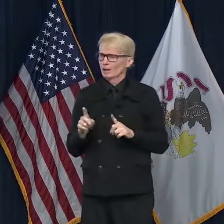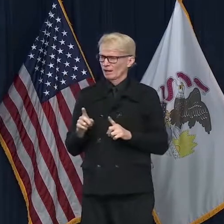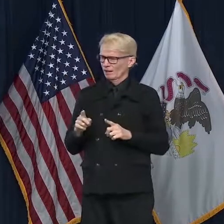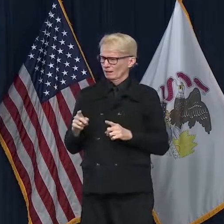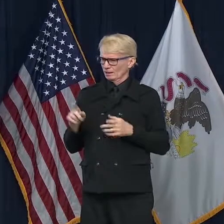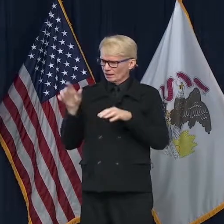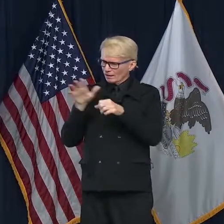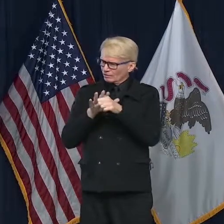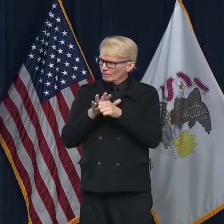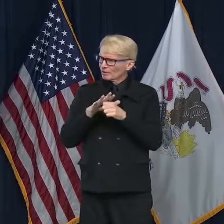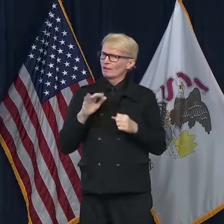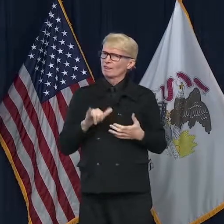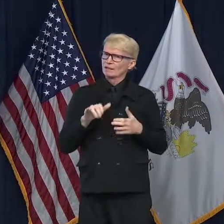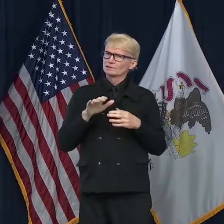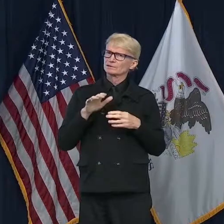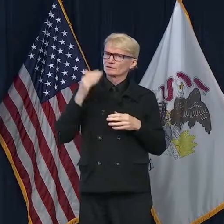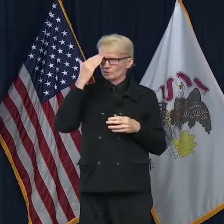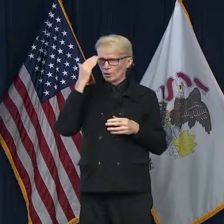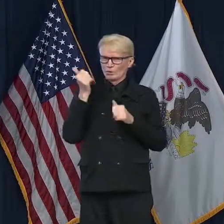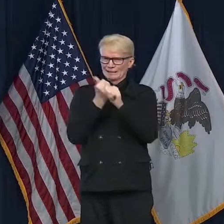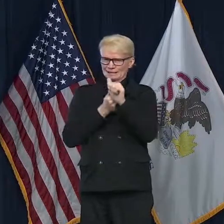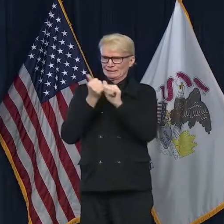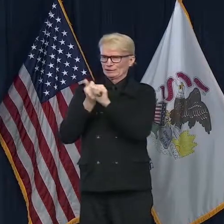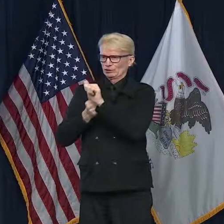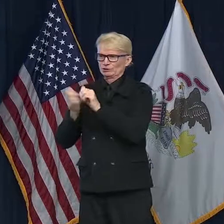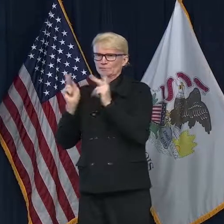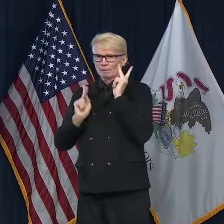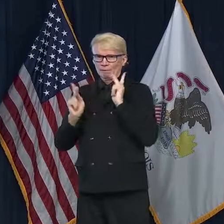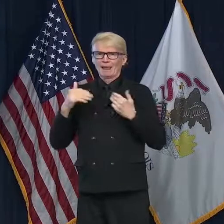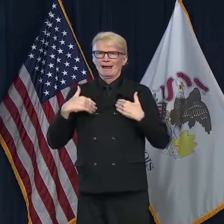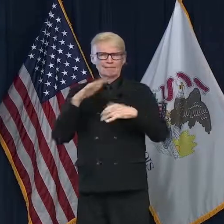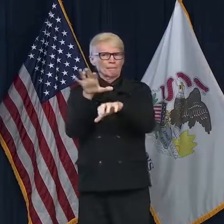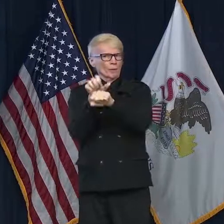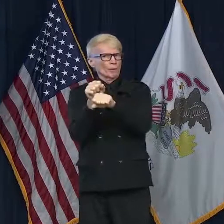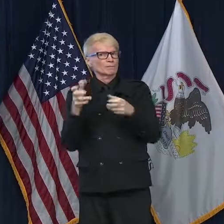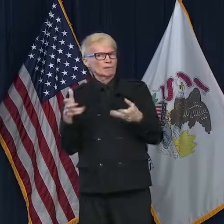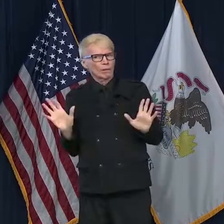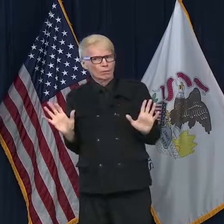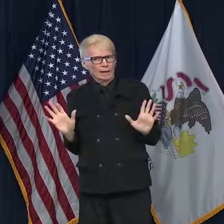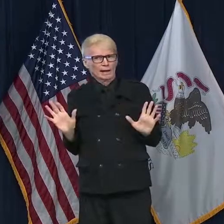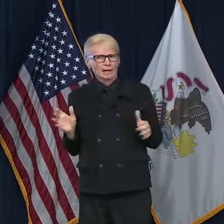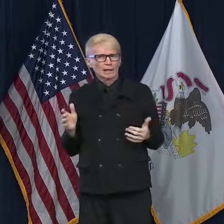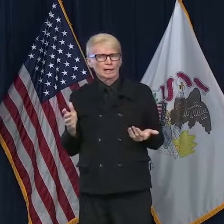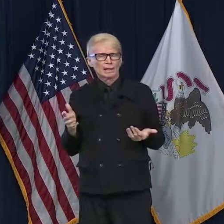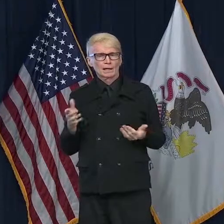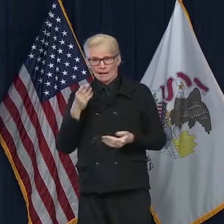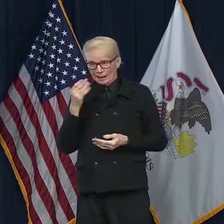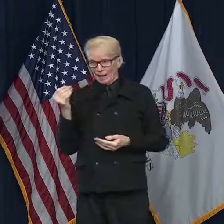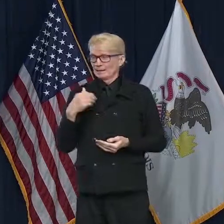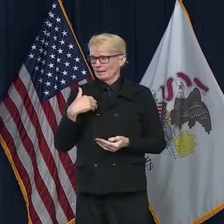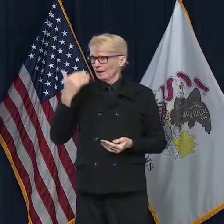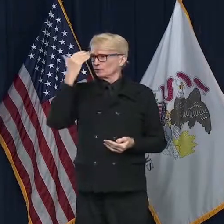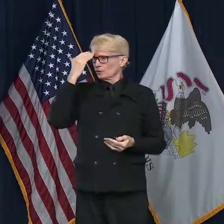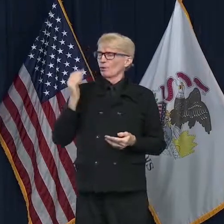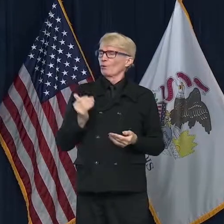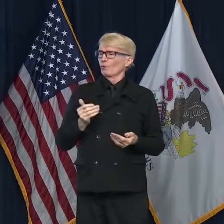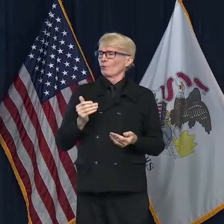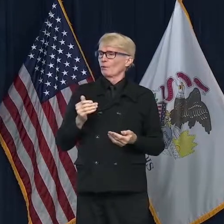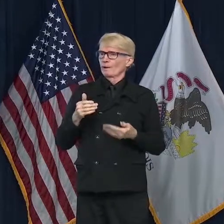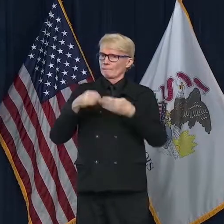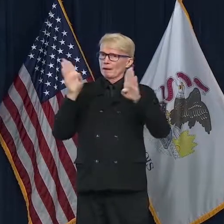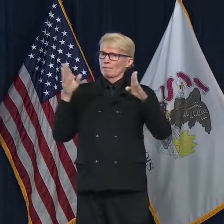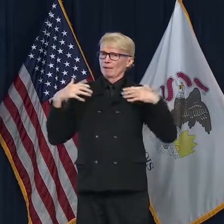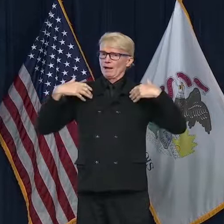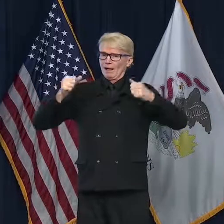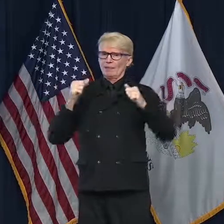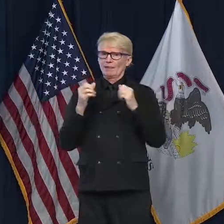are happening in 6, and so I know that each of those individuals have appointments, and I also know from talking directly to the public health